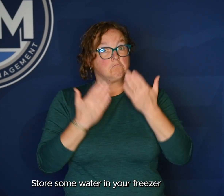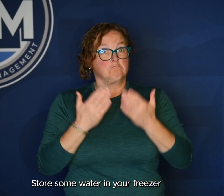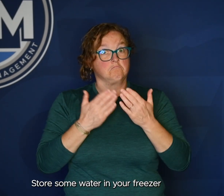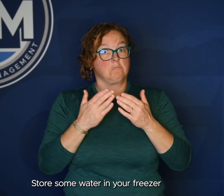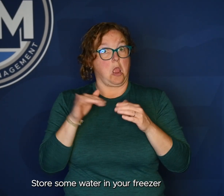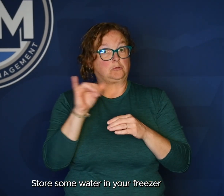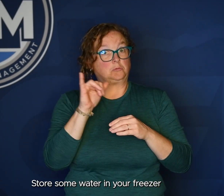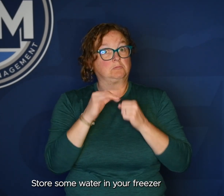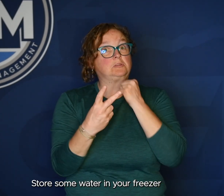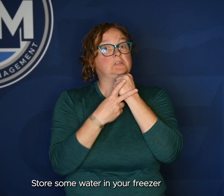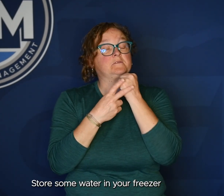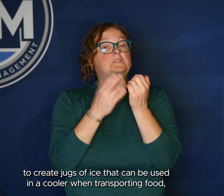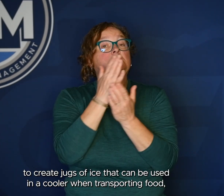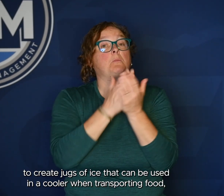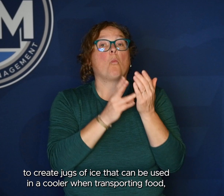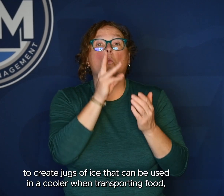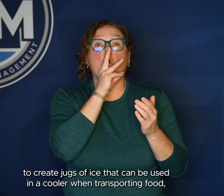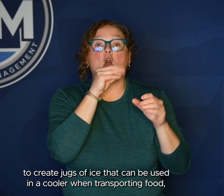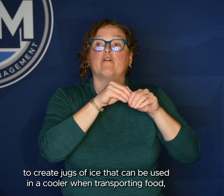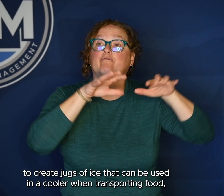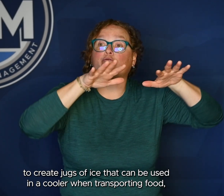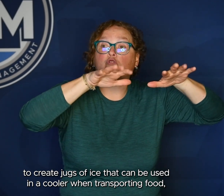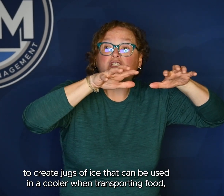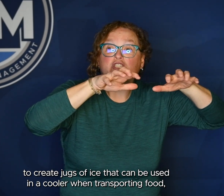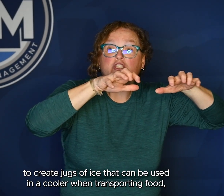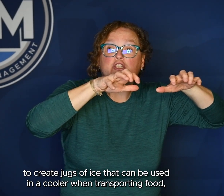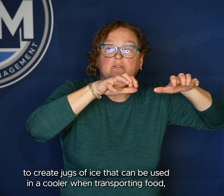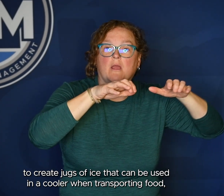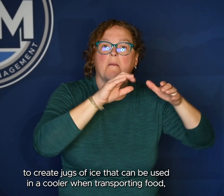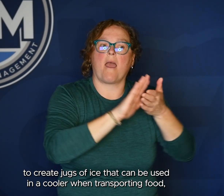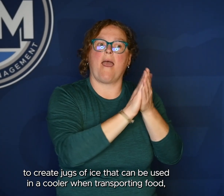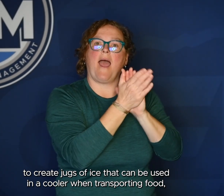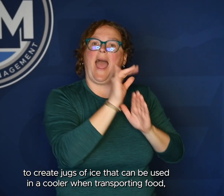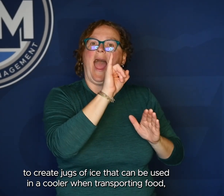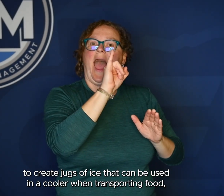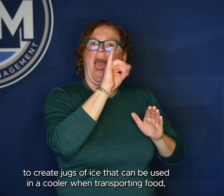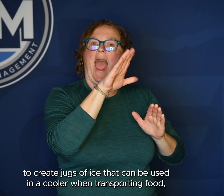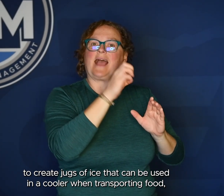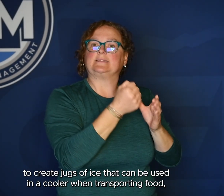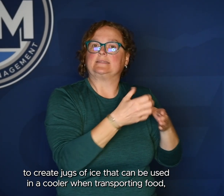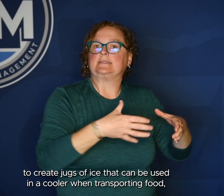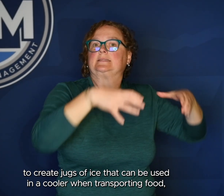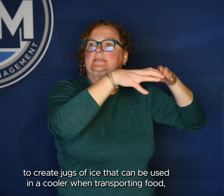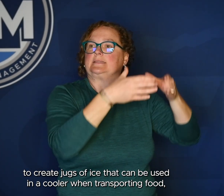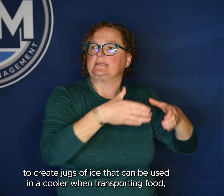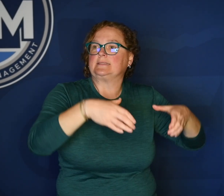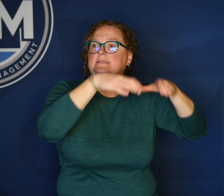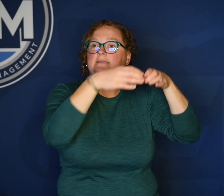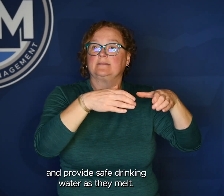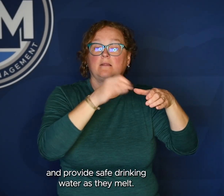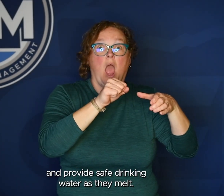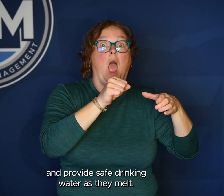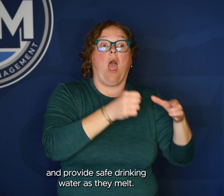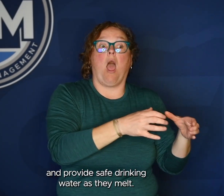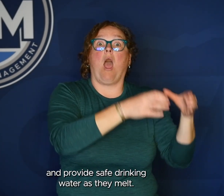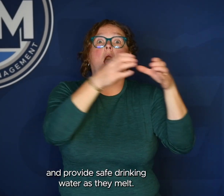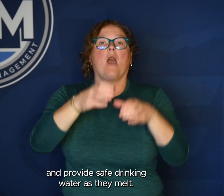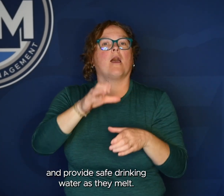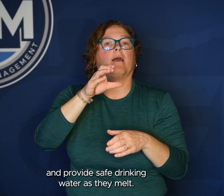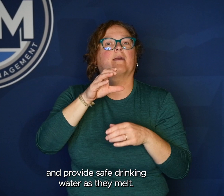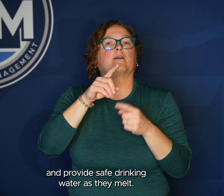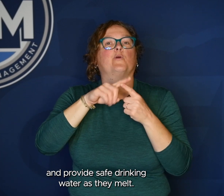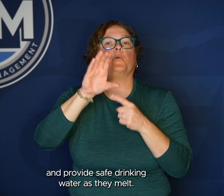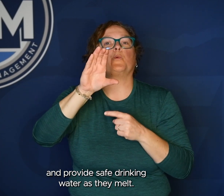Store some water in your freezer to create jugs of ice that can be used in a cooler when transporting food and provide